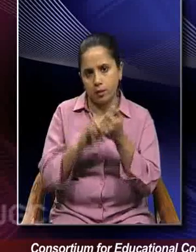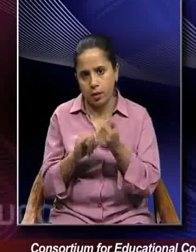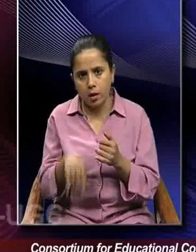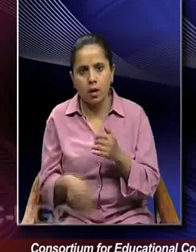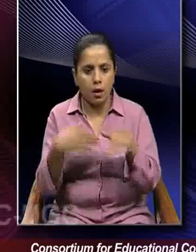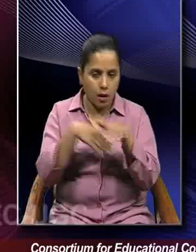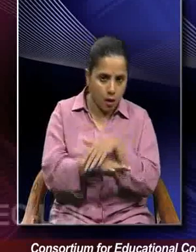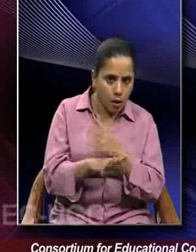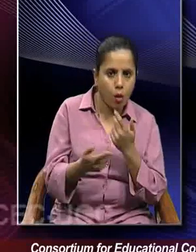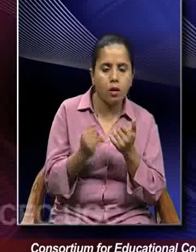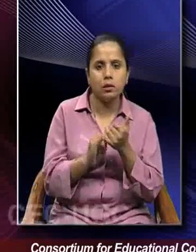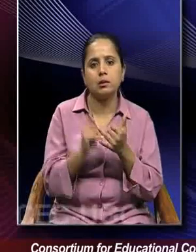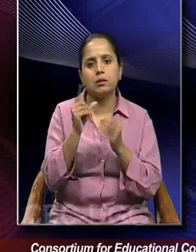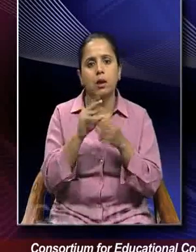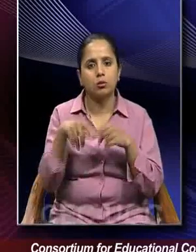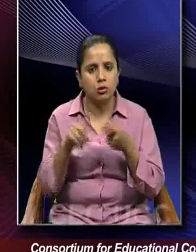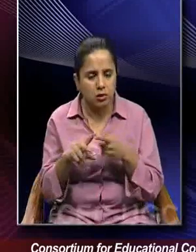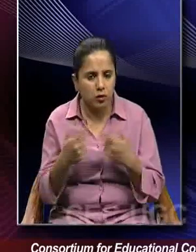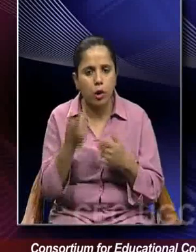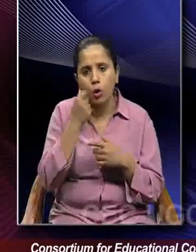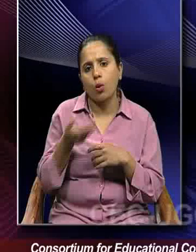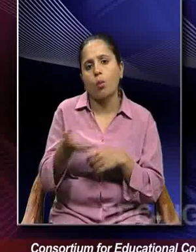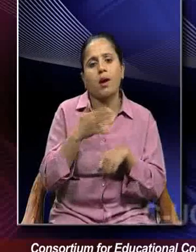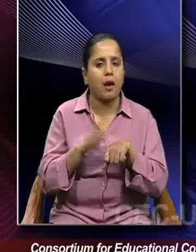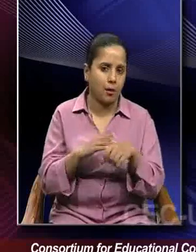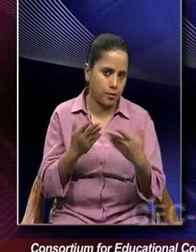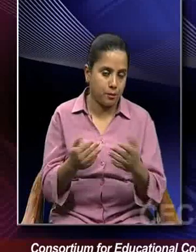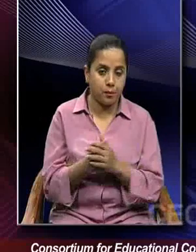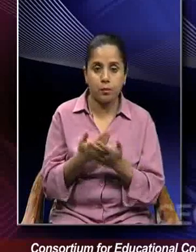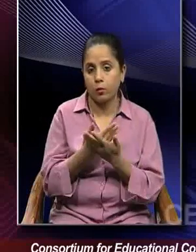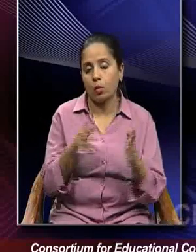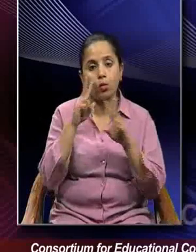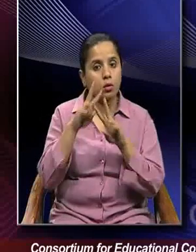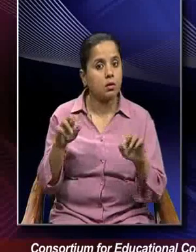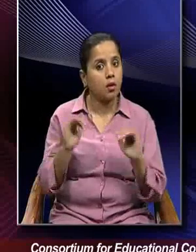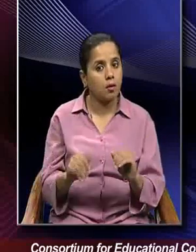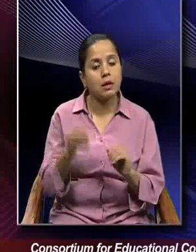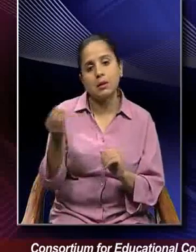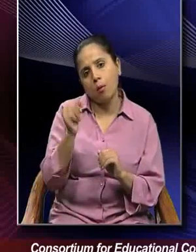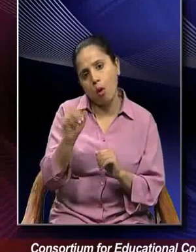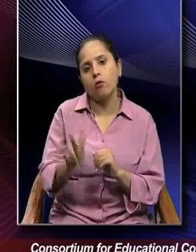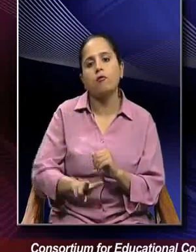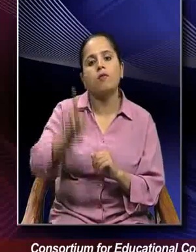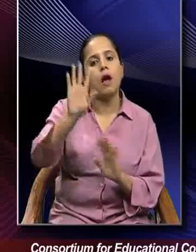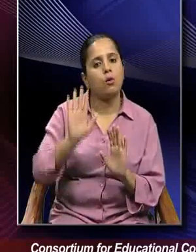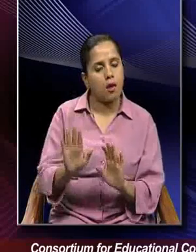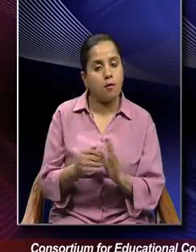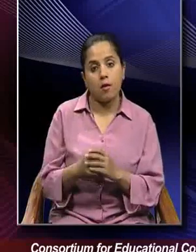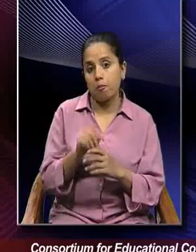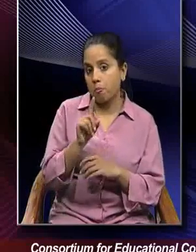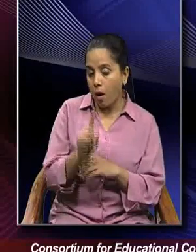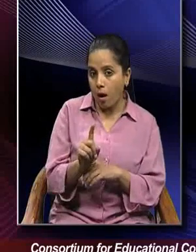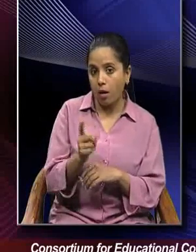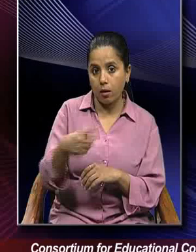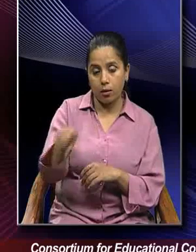and subjective realm of human experience. Now, every research has certain values, but when you